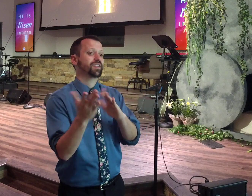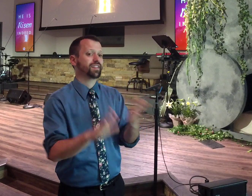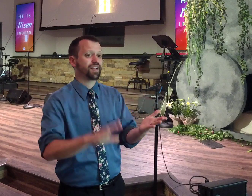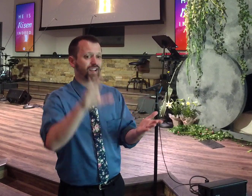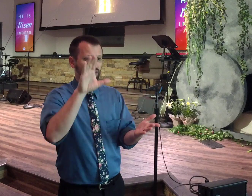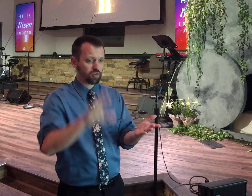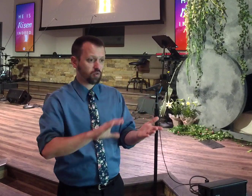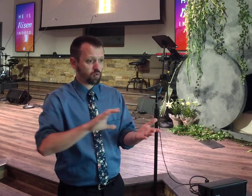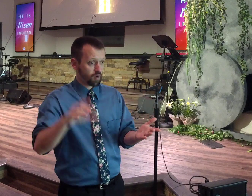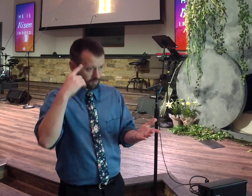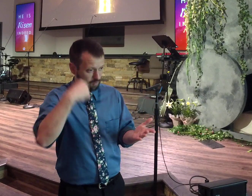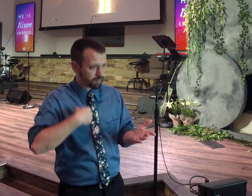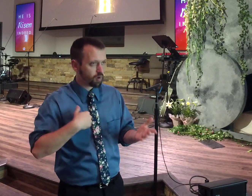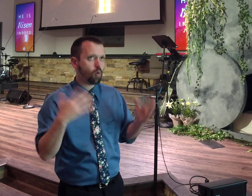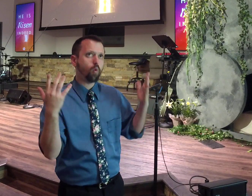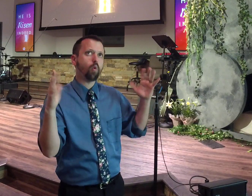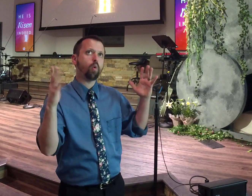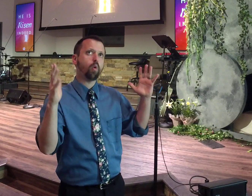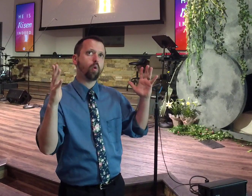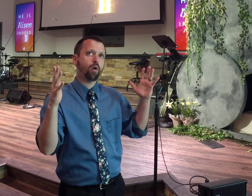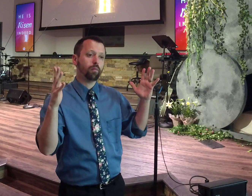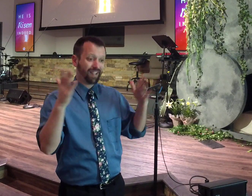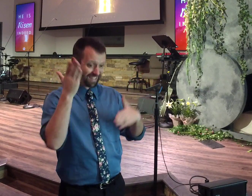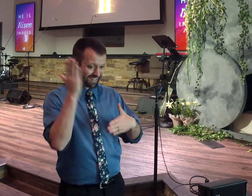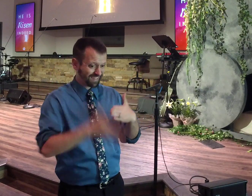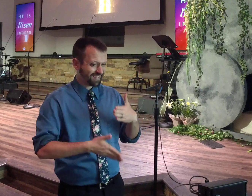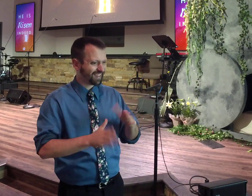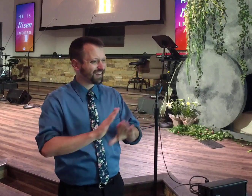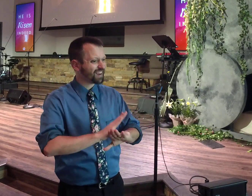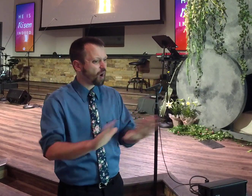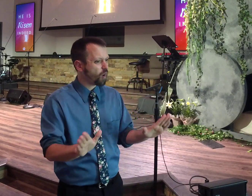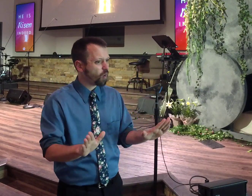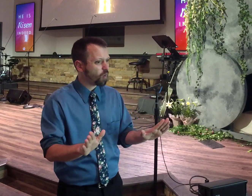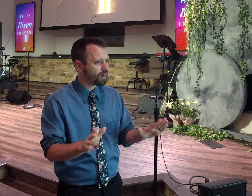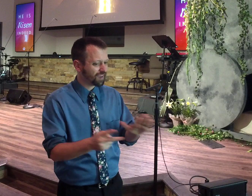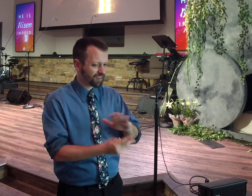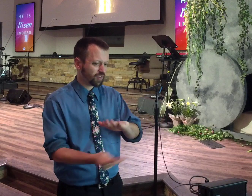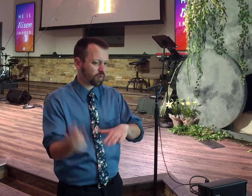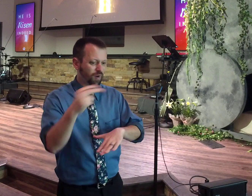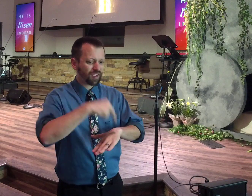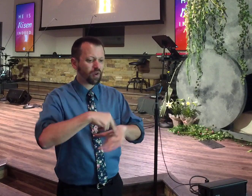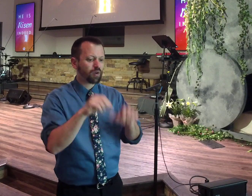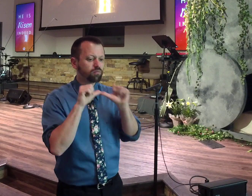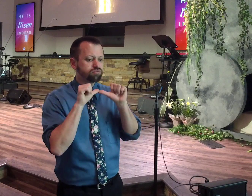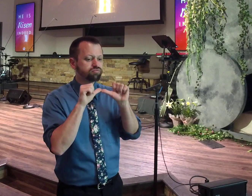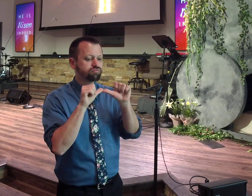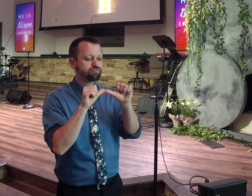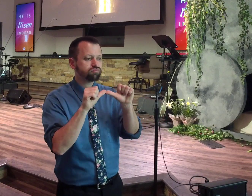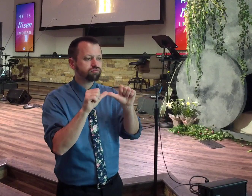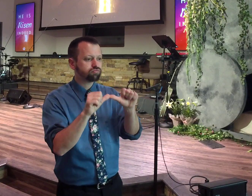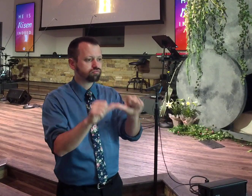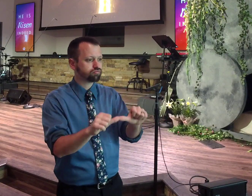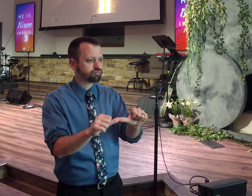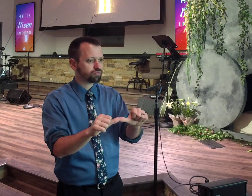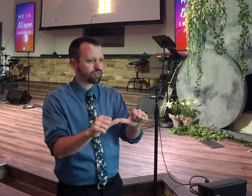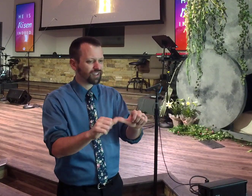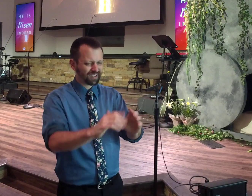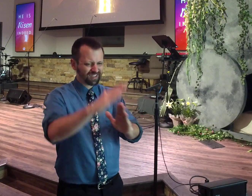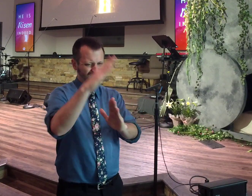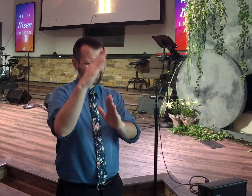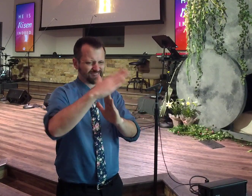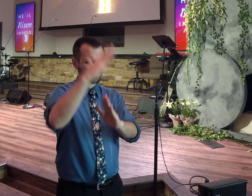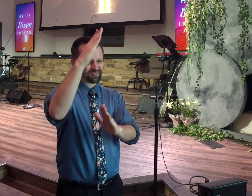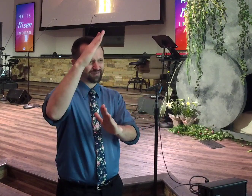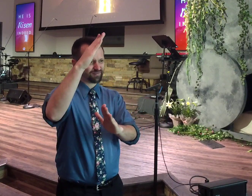Amen? But that's not the end of the story. The resurrection is the continuation of the story. That's the climax.